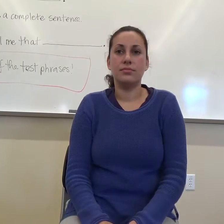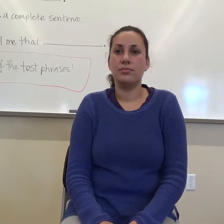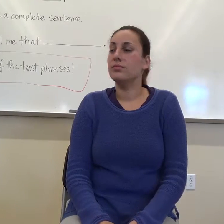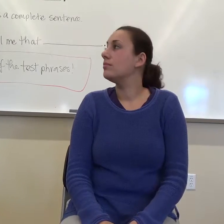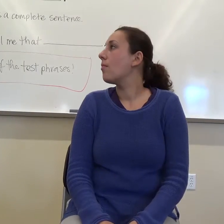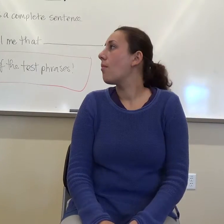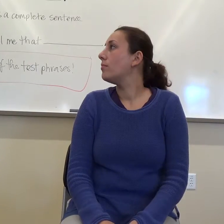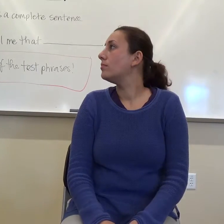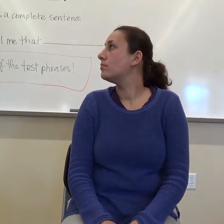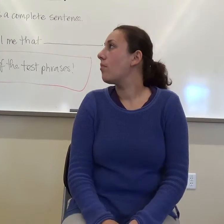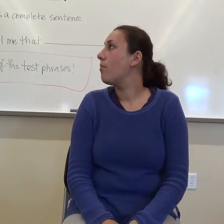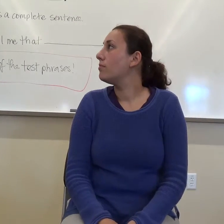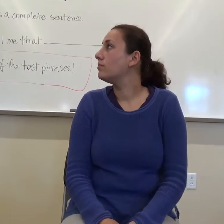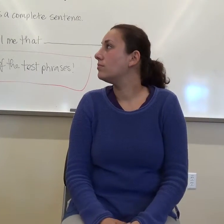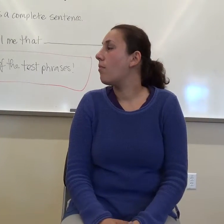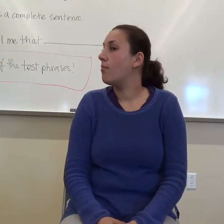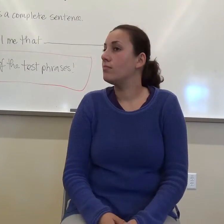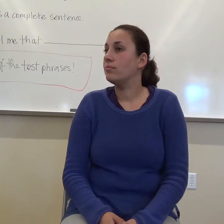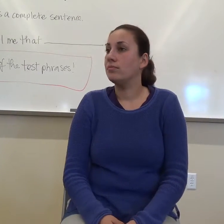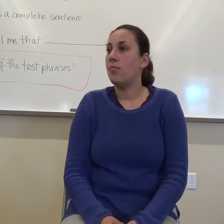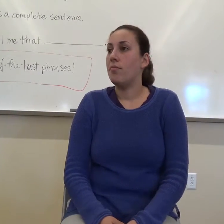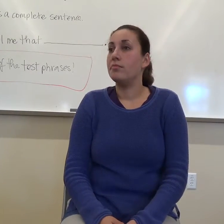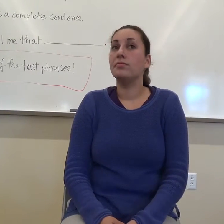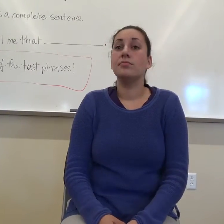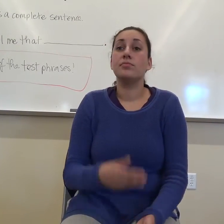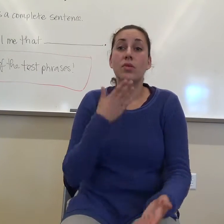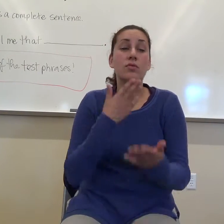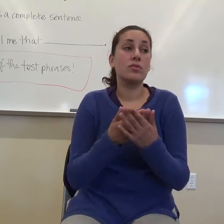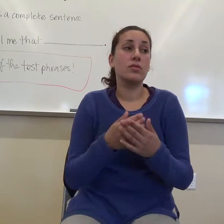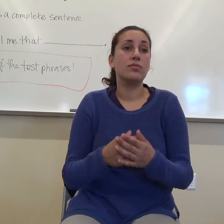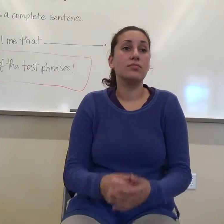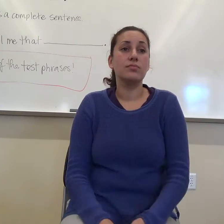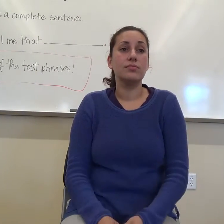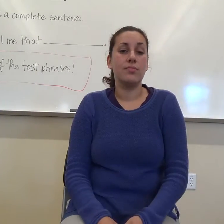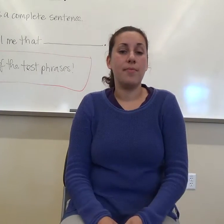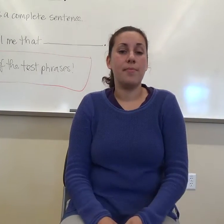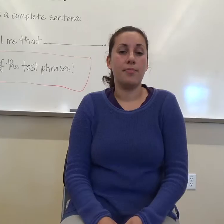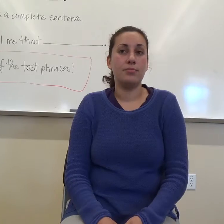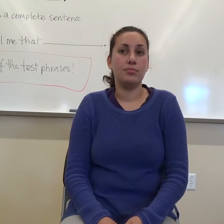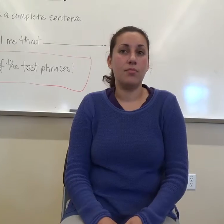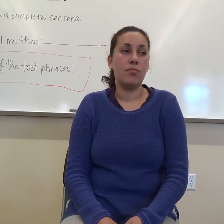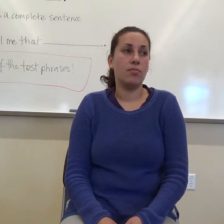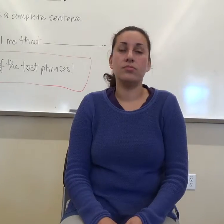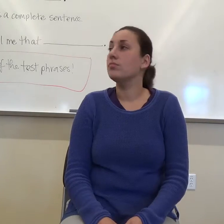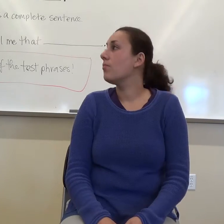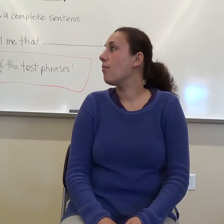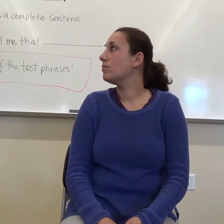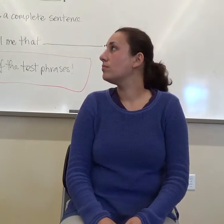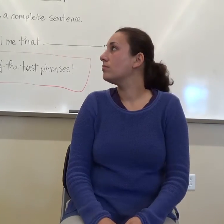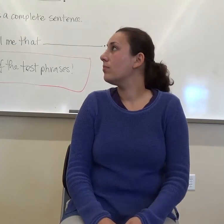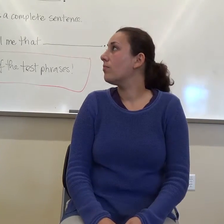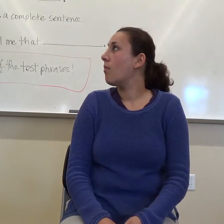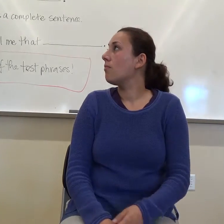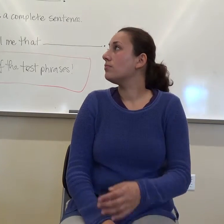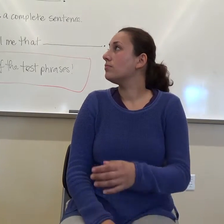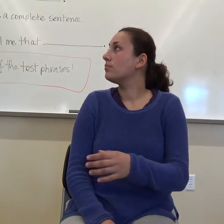reconsidering it. Okay. Yeah, good. No, I'm glad you said that, because that's a danger of reading. We see this and